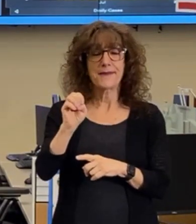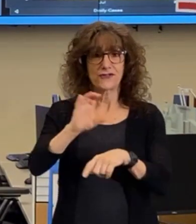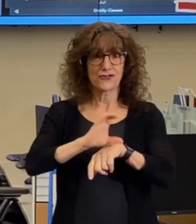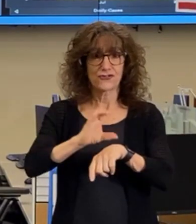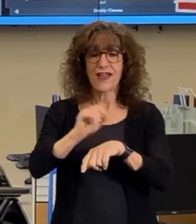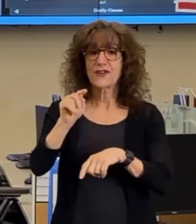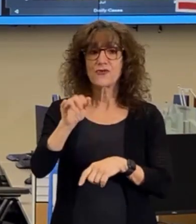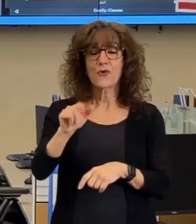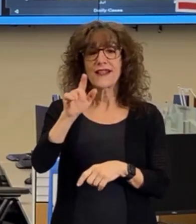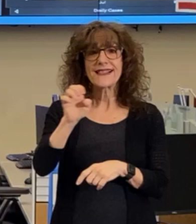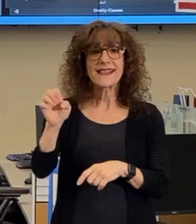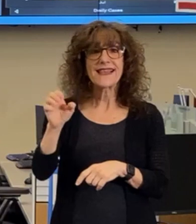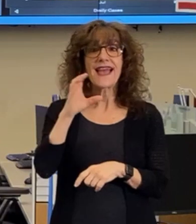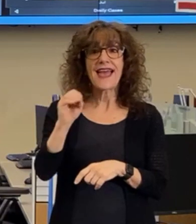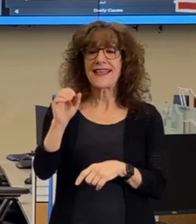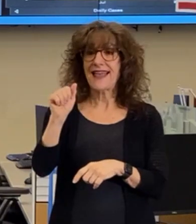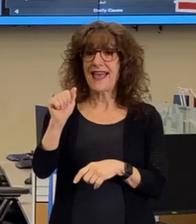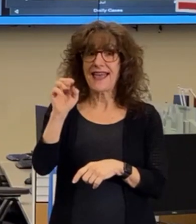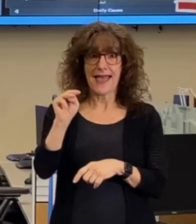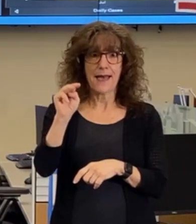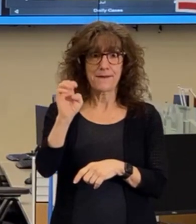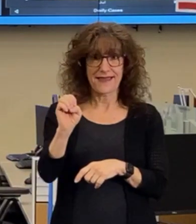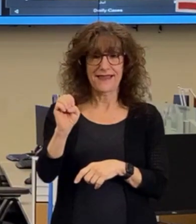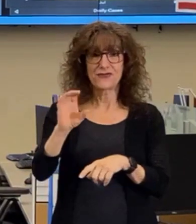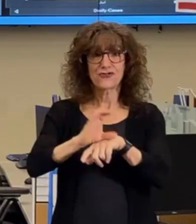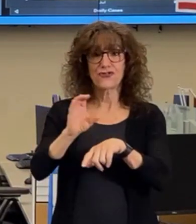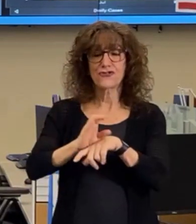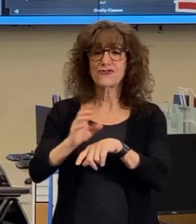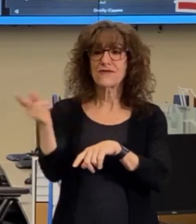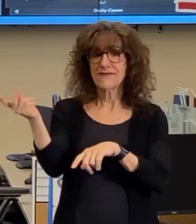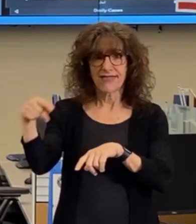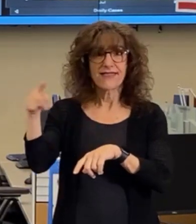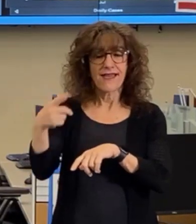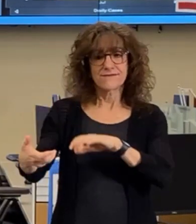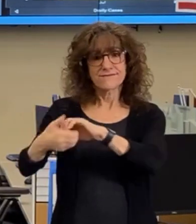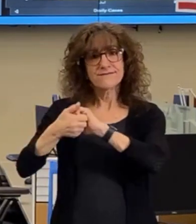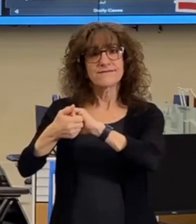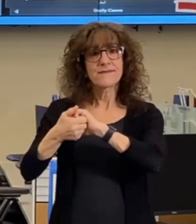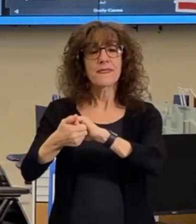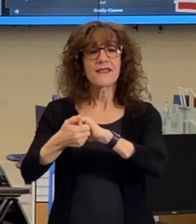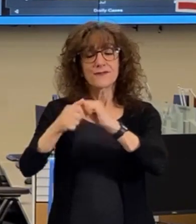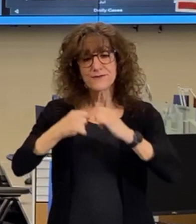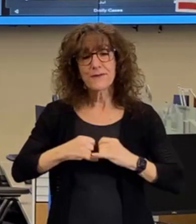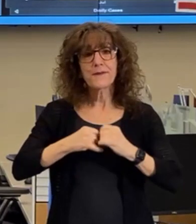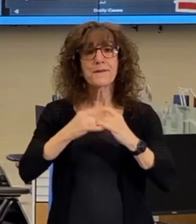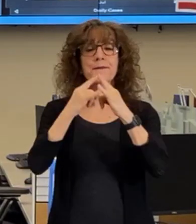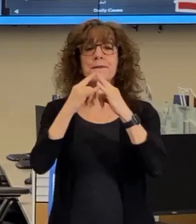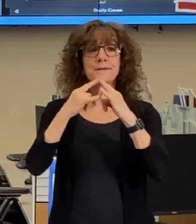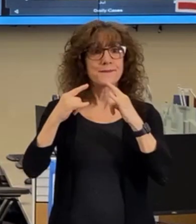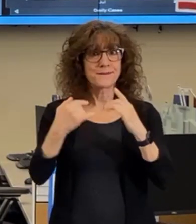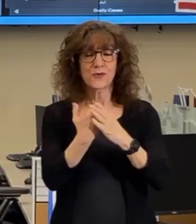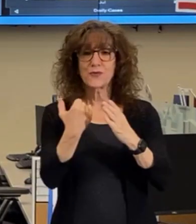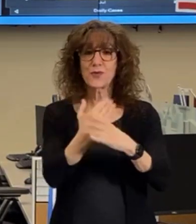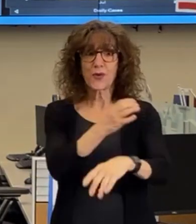and the Community of Hope AME Church for recently partnering with us to host mobile vaccination pop-ups this past weekend. Look